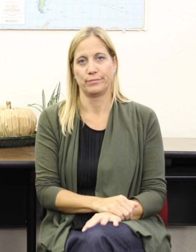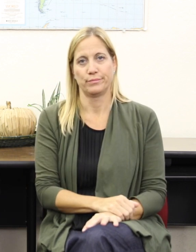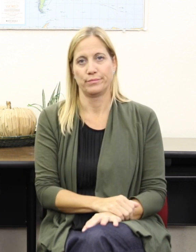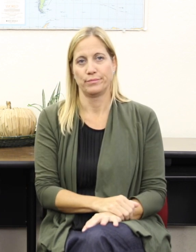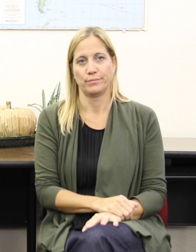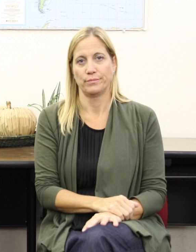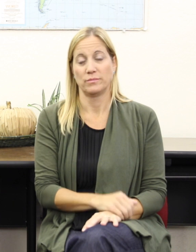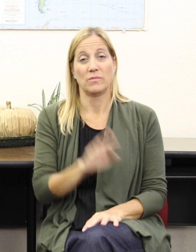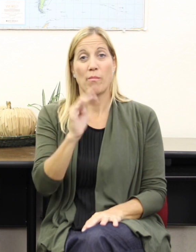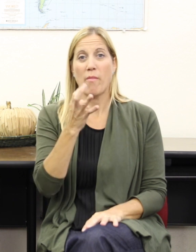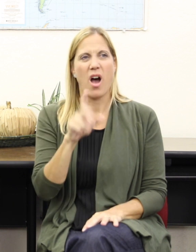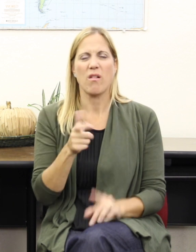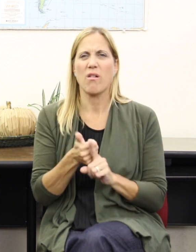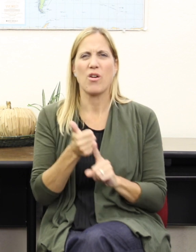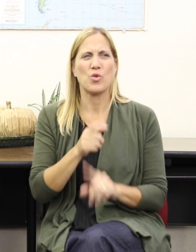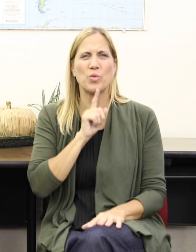Michael was really, really sad.